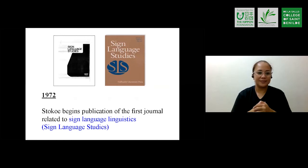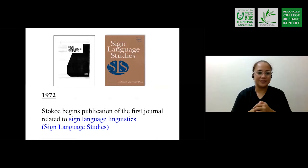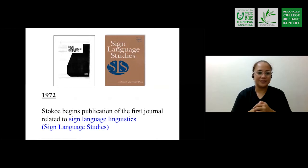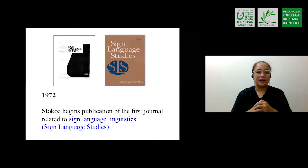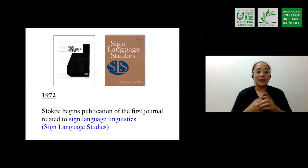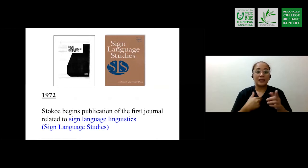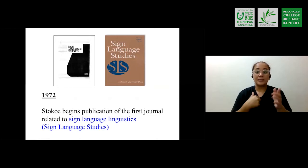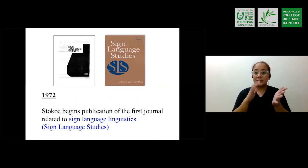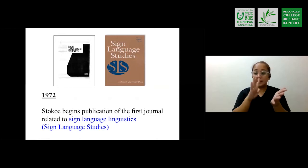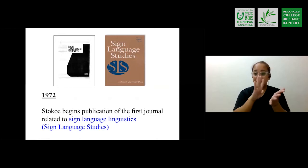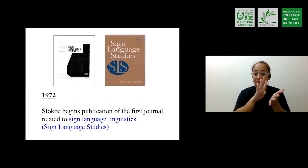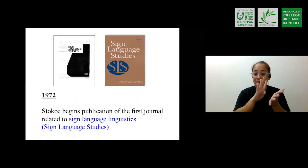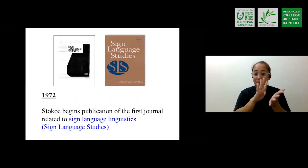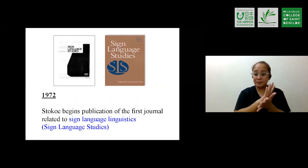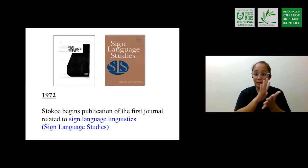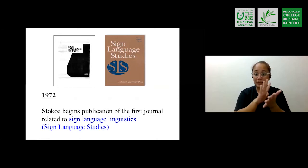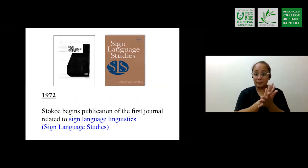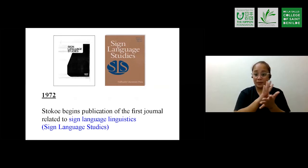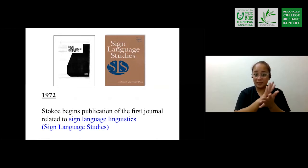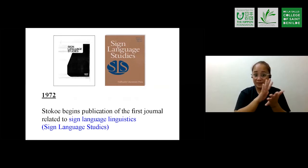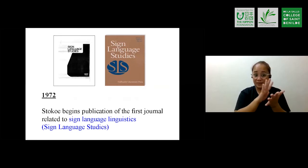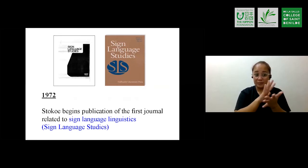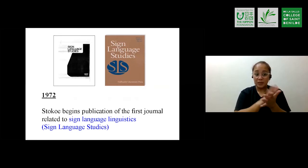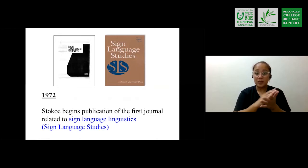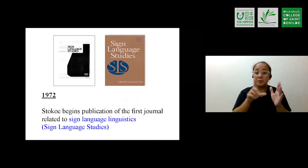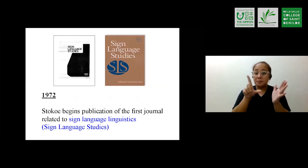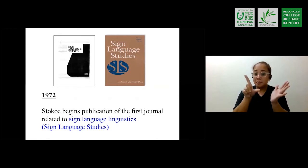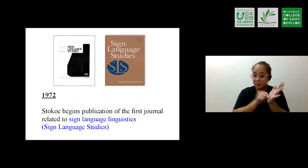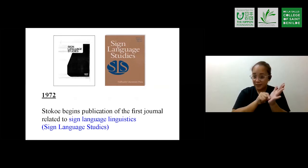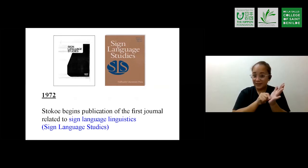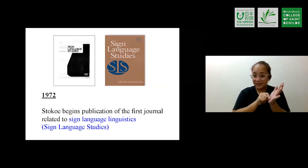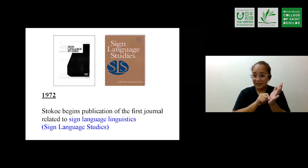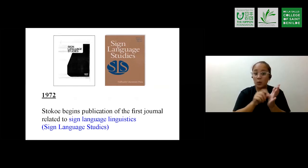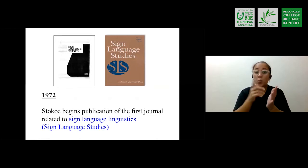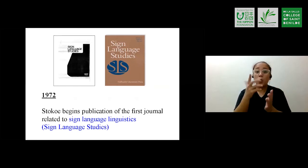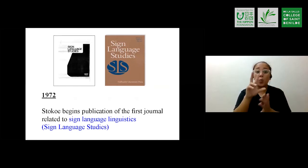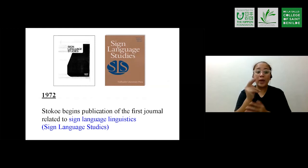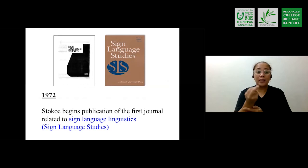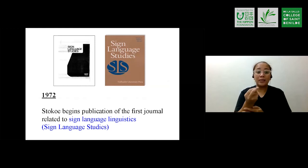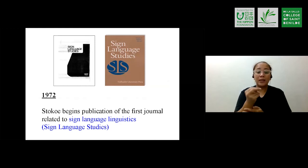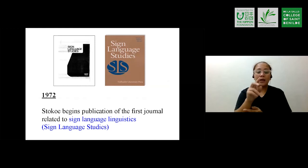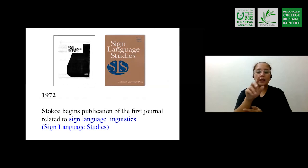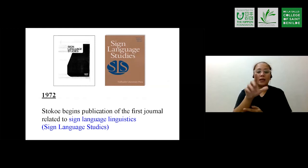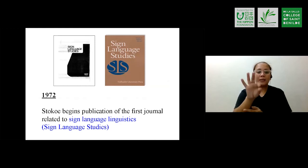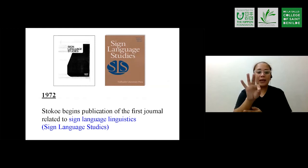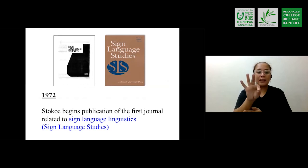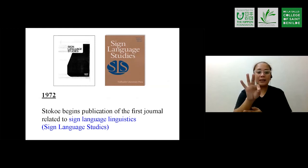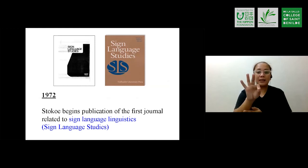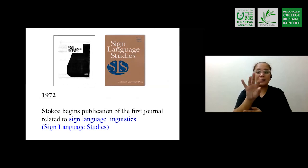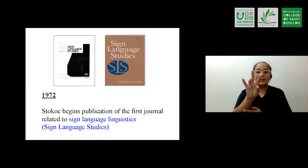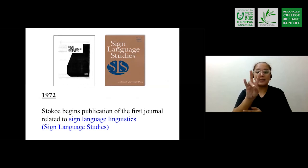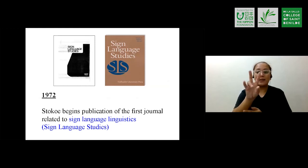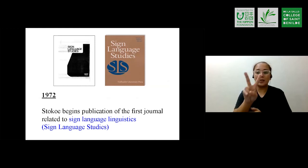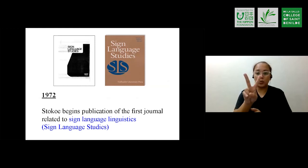The paper was actually published in 1972 in Sign Language Studies,